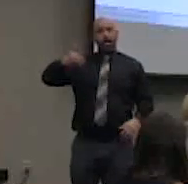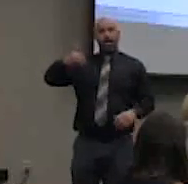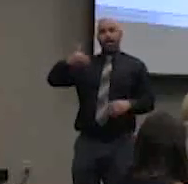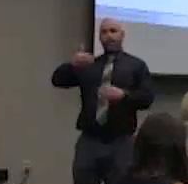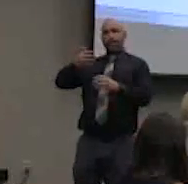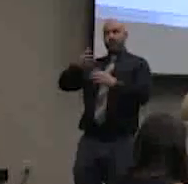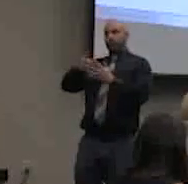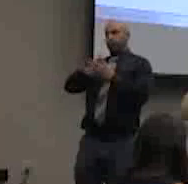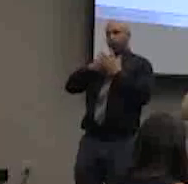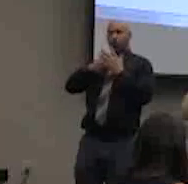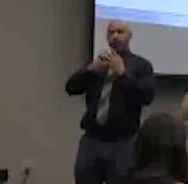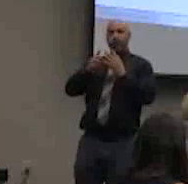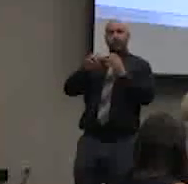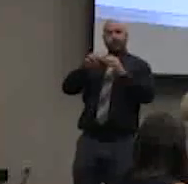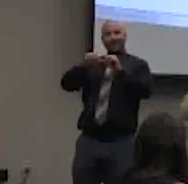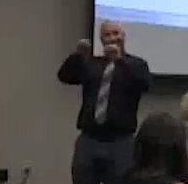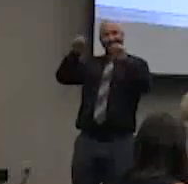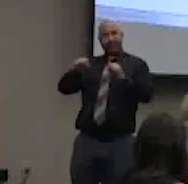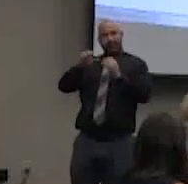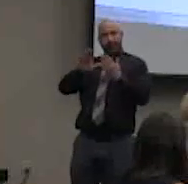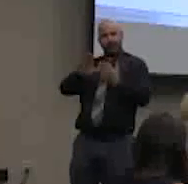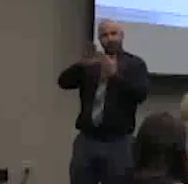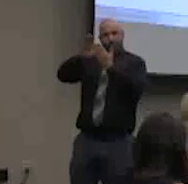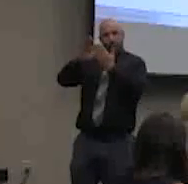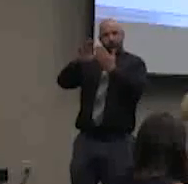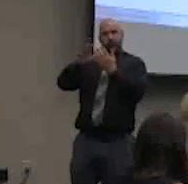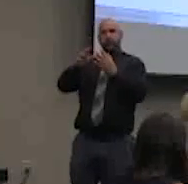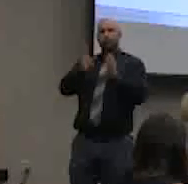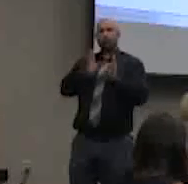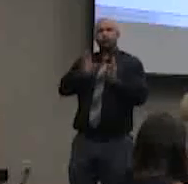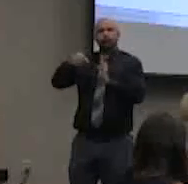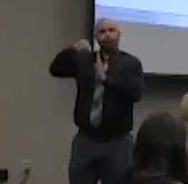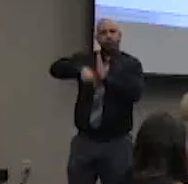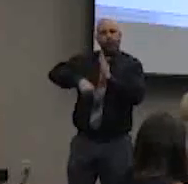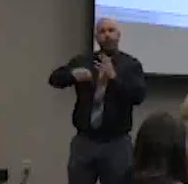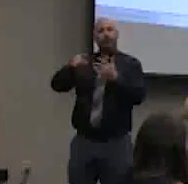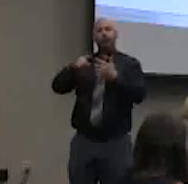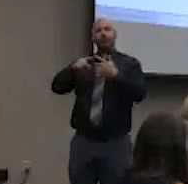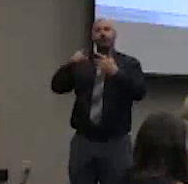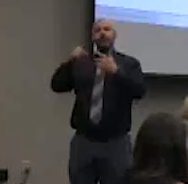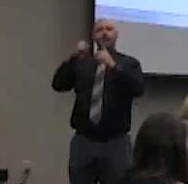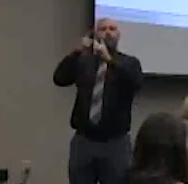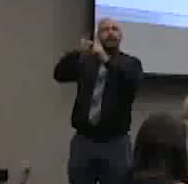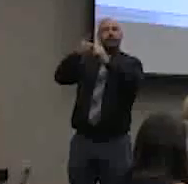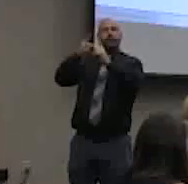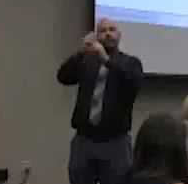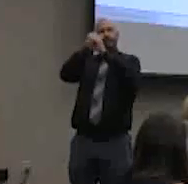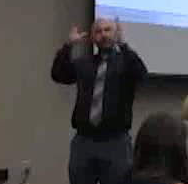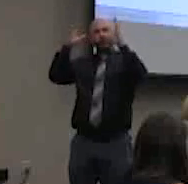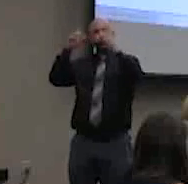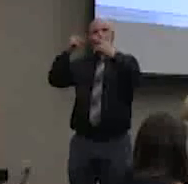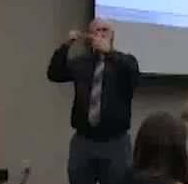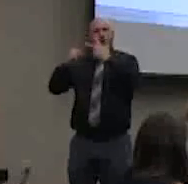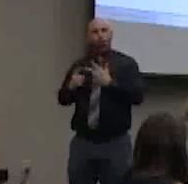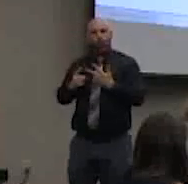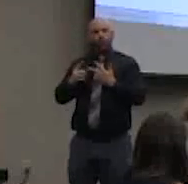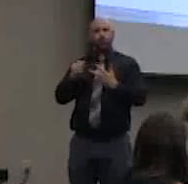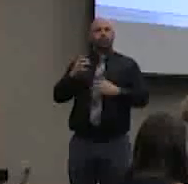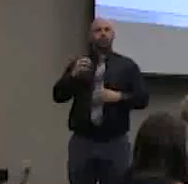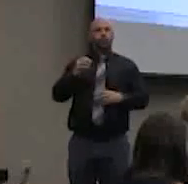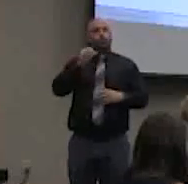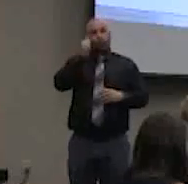of strategic planning with vision, mission, and goals. So that's what we kick off tomorrow. And you're headed that way. That's awesome.